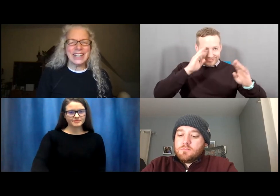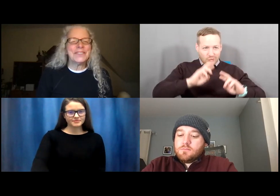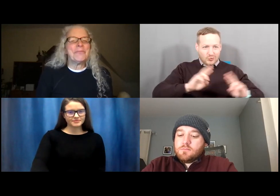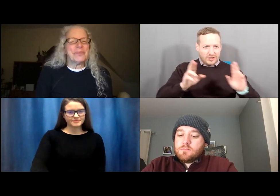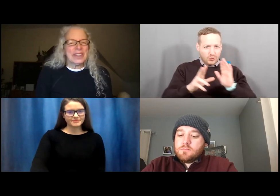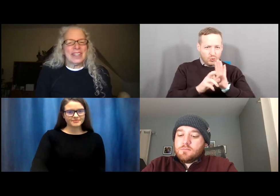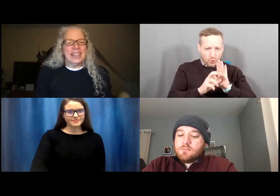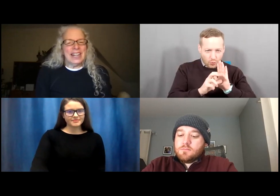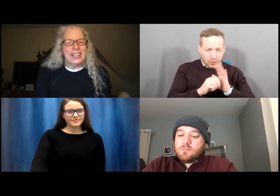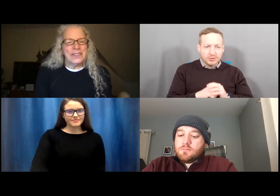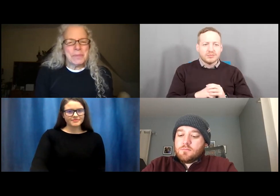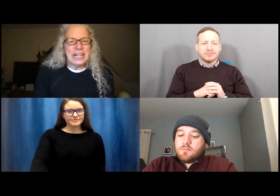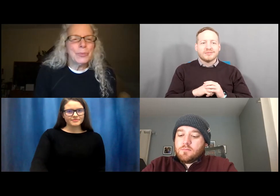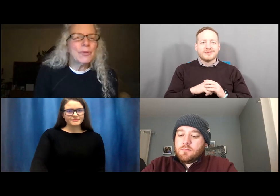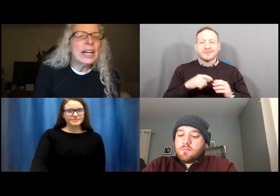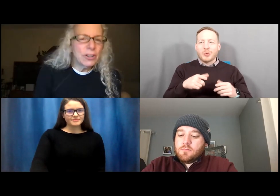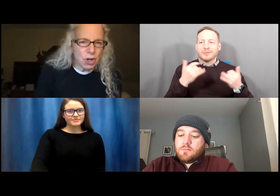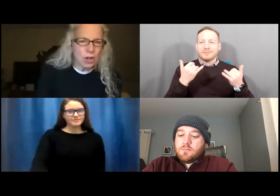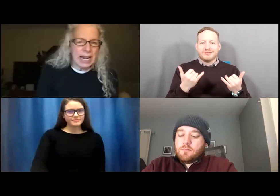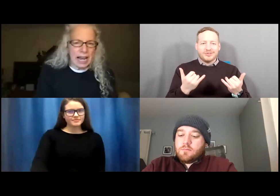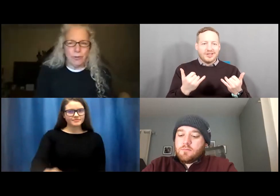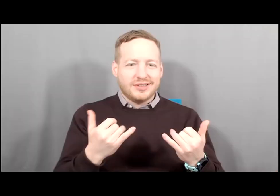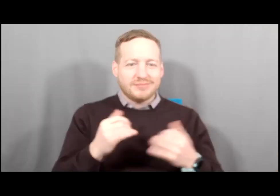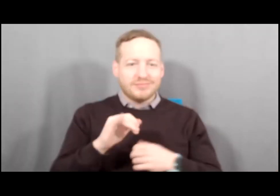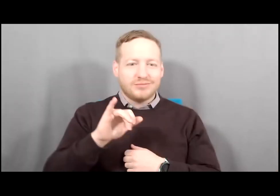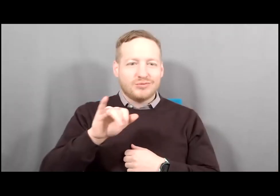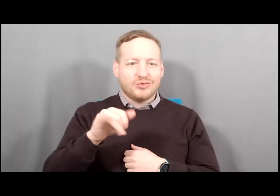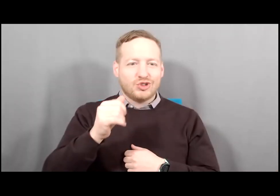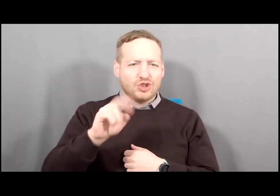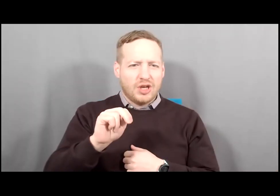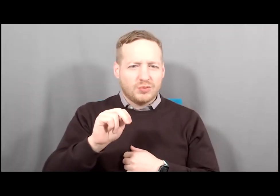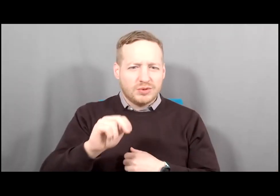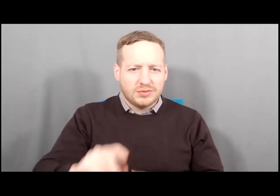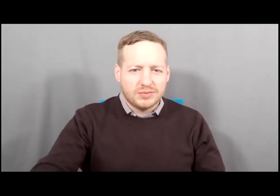Yay. Hello, everybody. We're ready to record now.